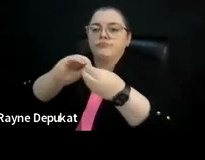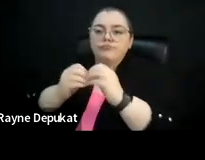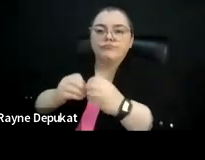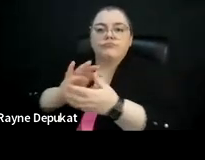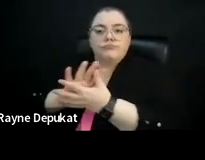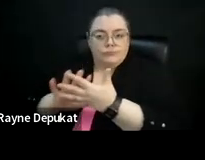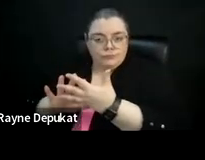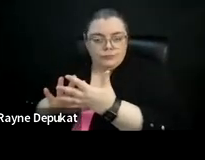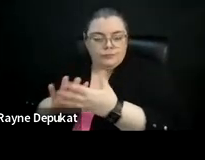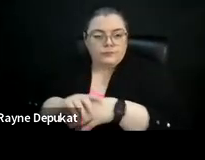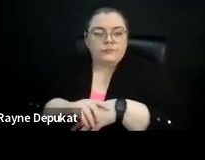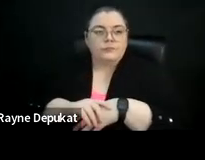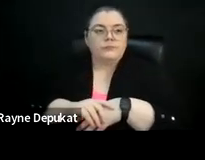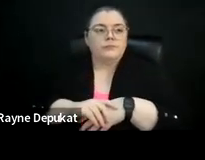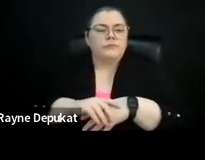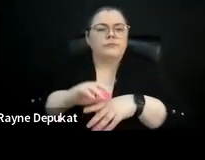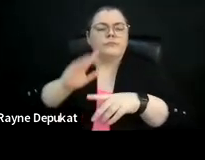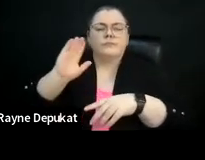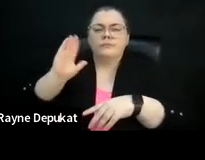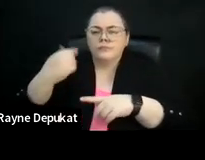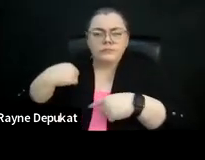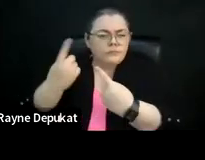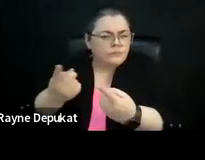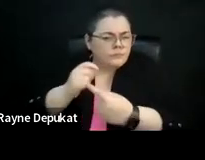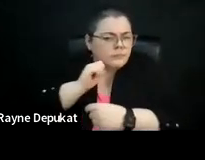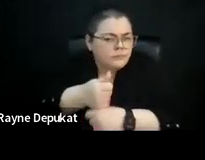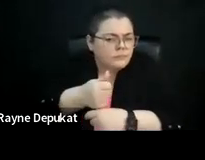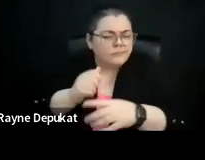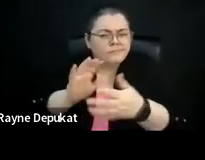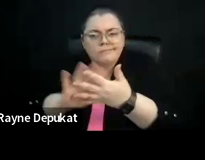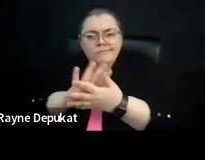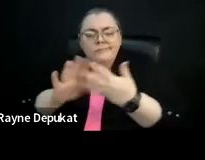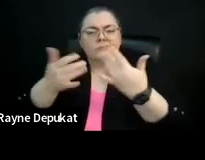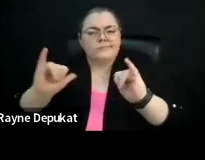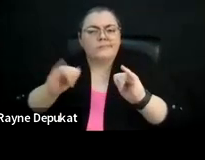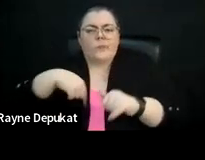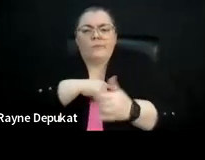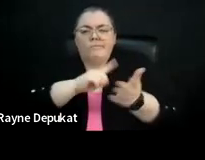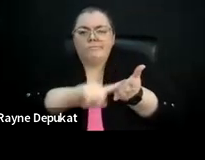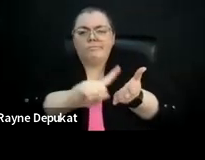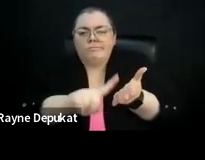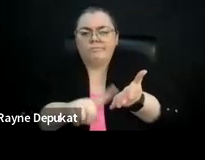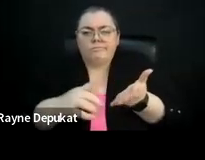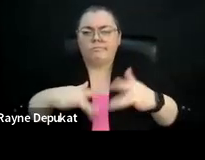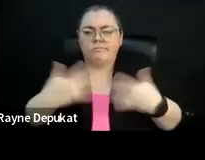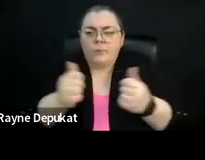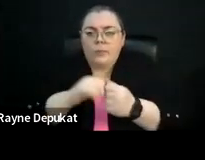referral specialist who will give statistics, data, and the like. But it seems like we haven't had that in a